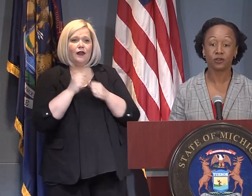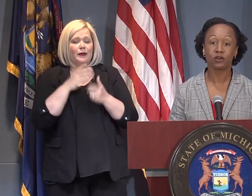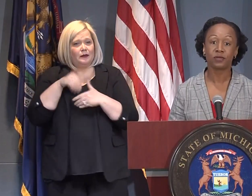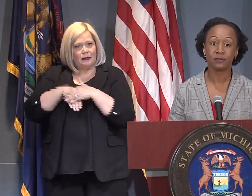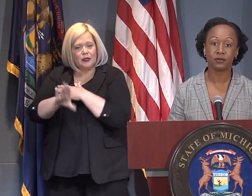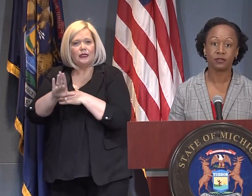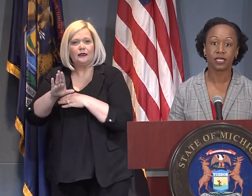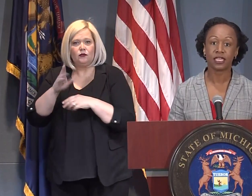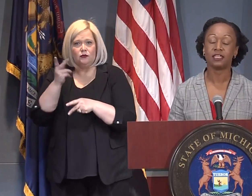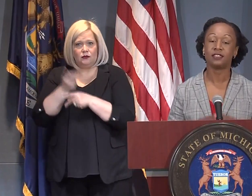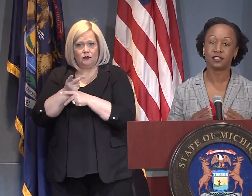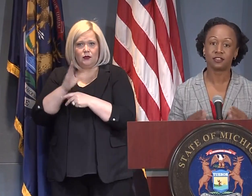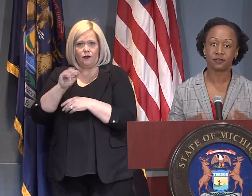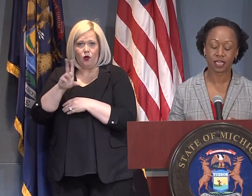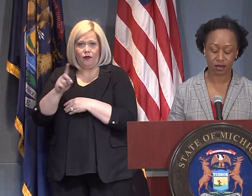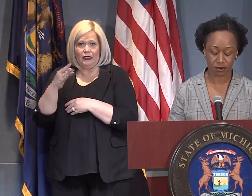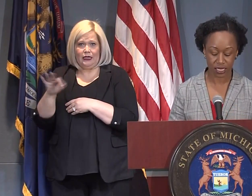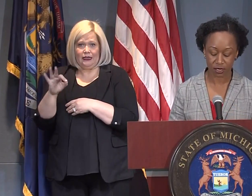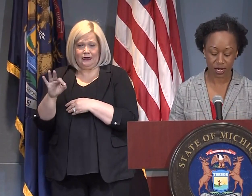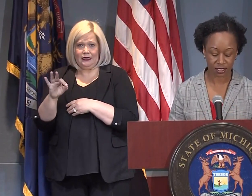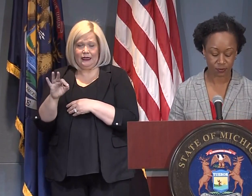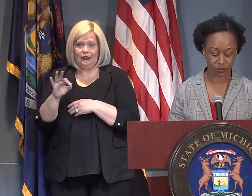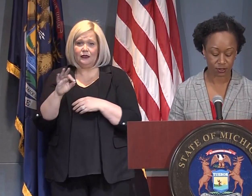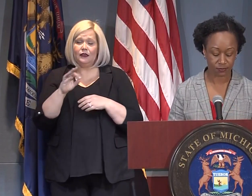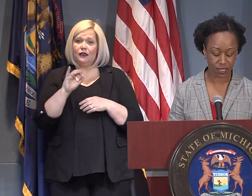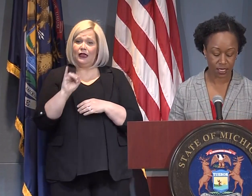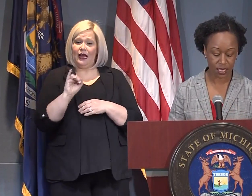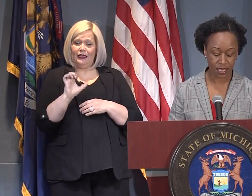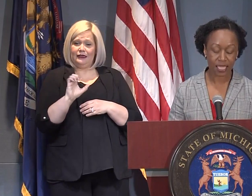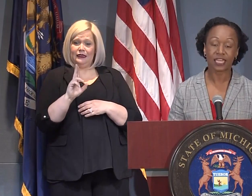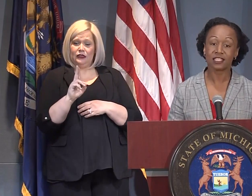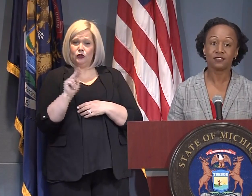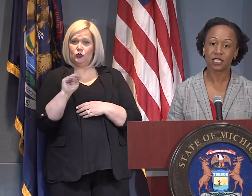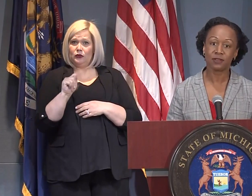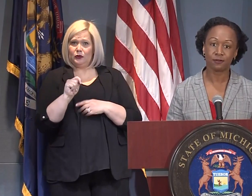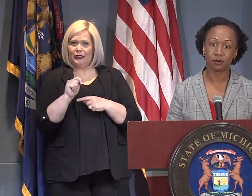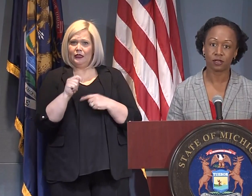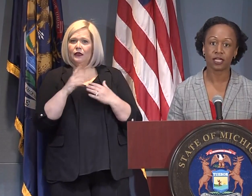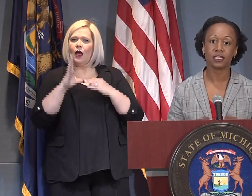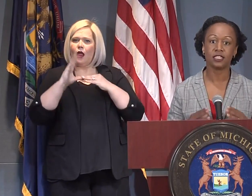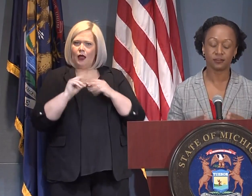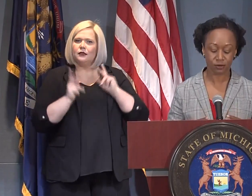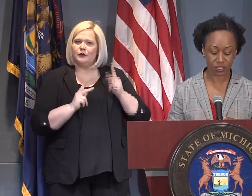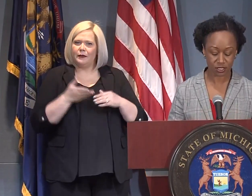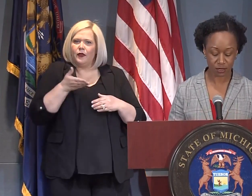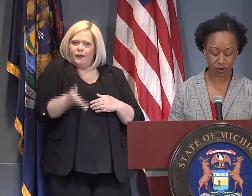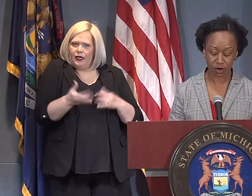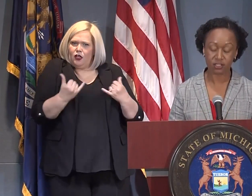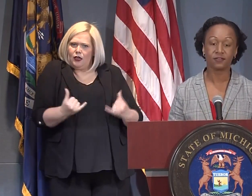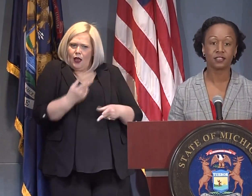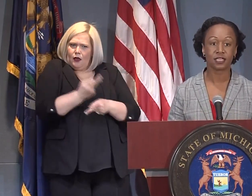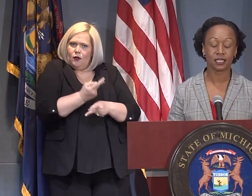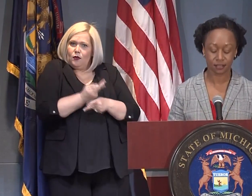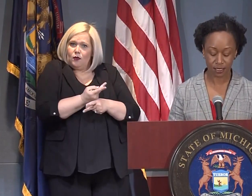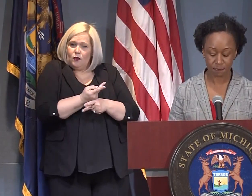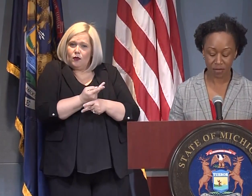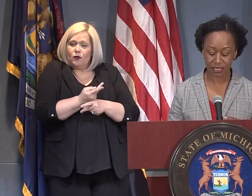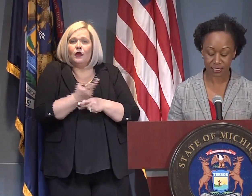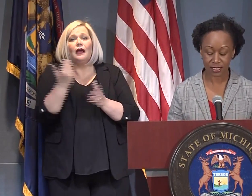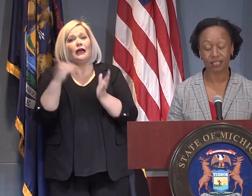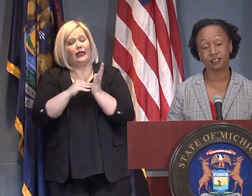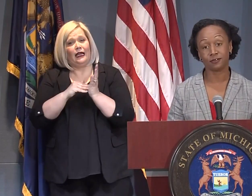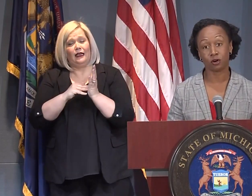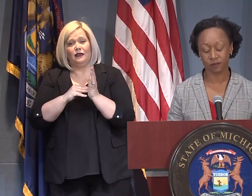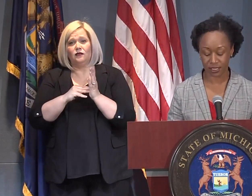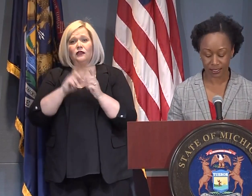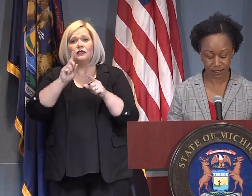are fewer people in intensive care in our hospitals. And as I've said before, different parts of the state may